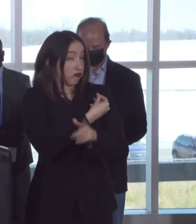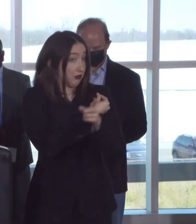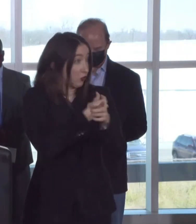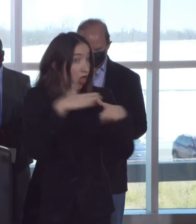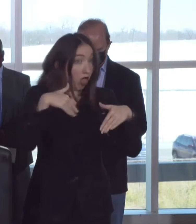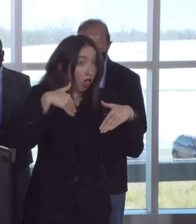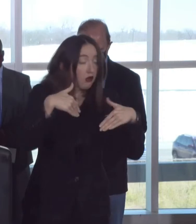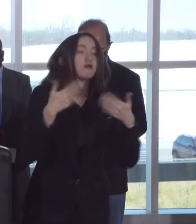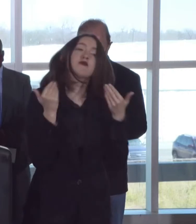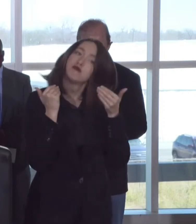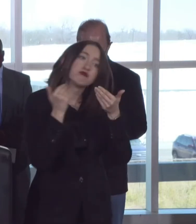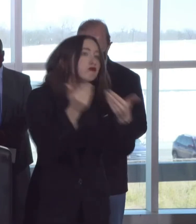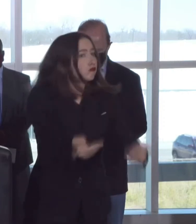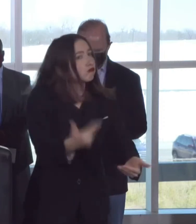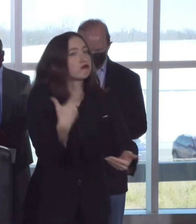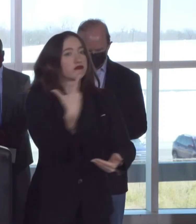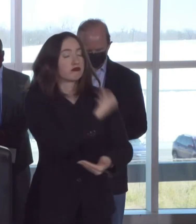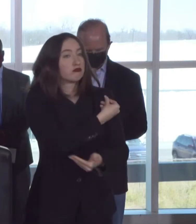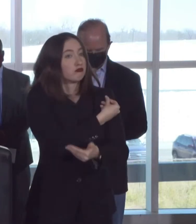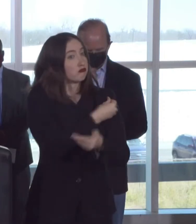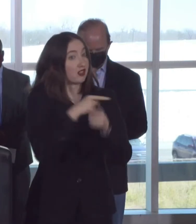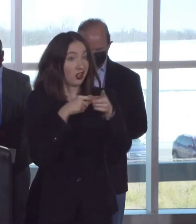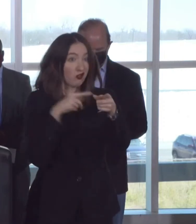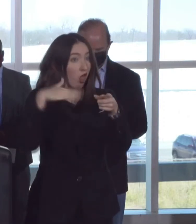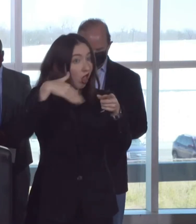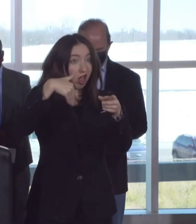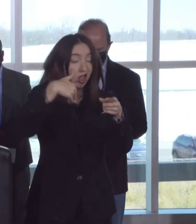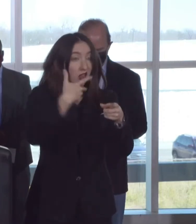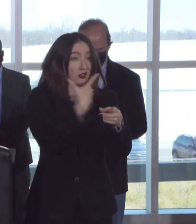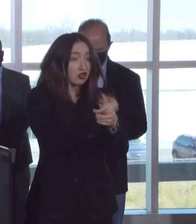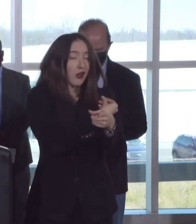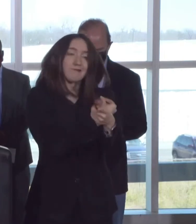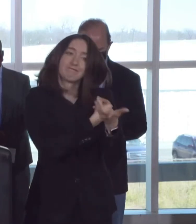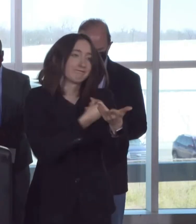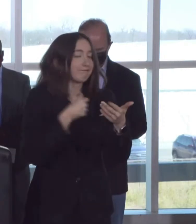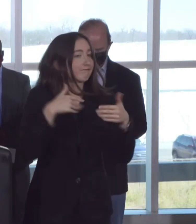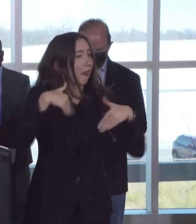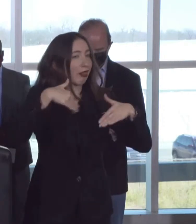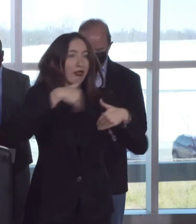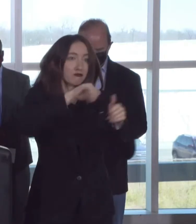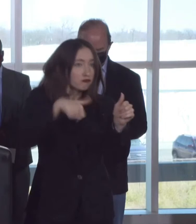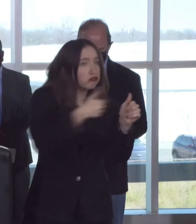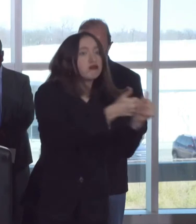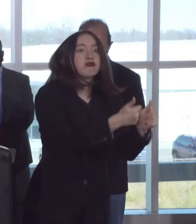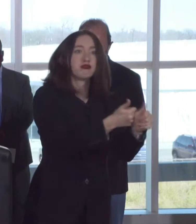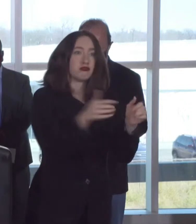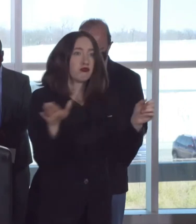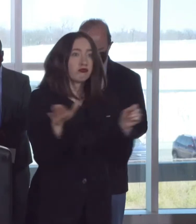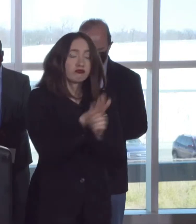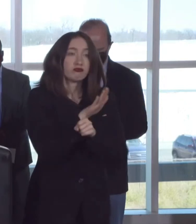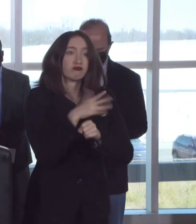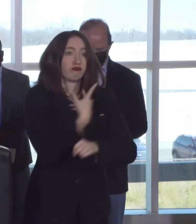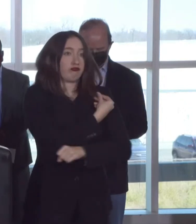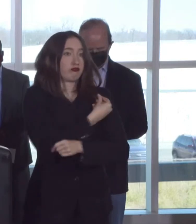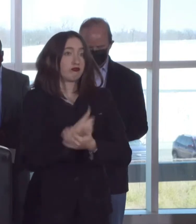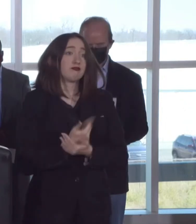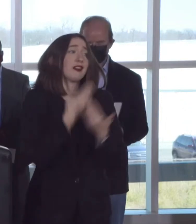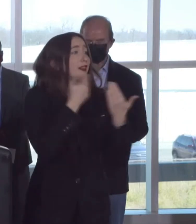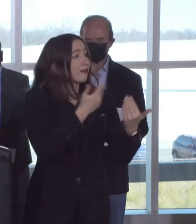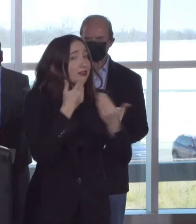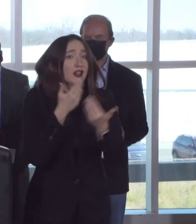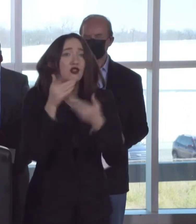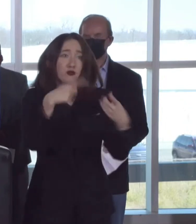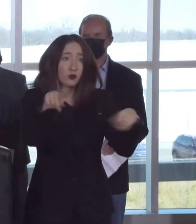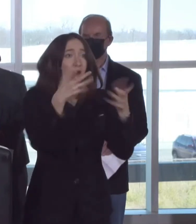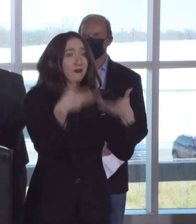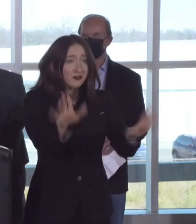get one. You are not up to date if you haven't. Thank you for doing your part to protect yourself and your loved ones, your family, our community, especially